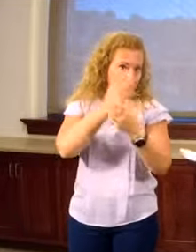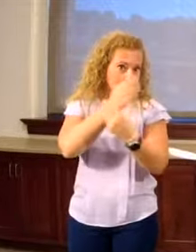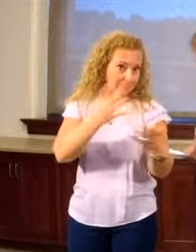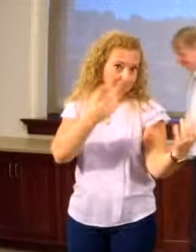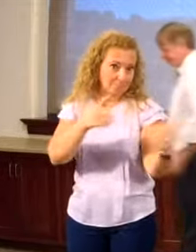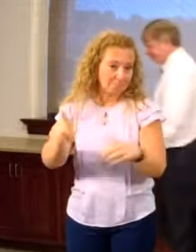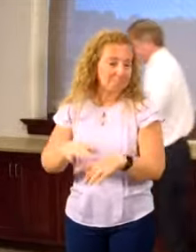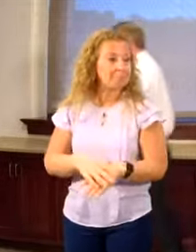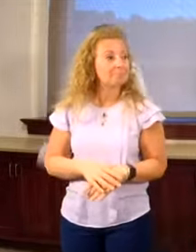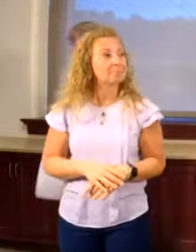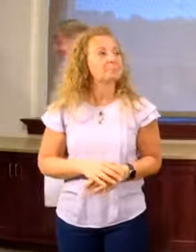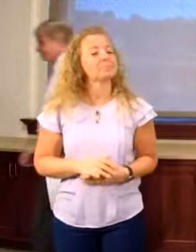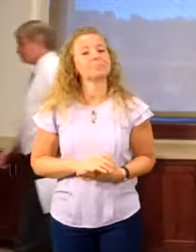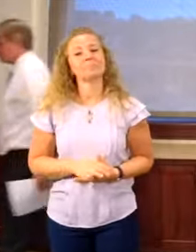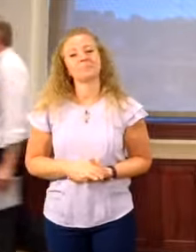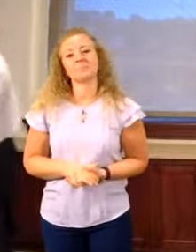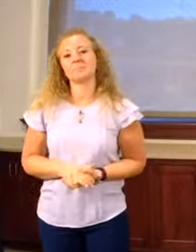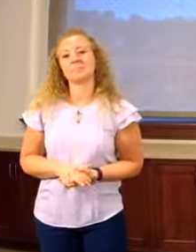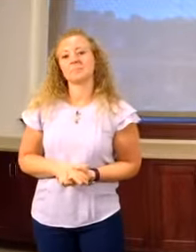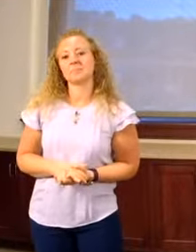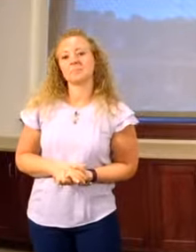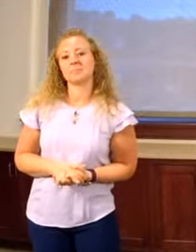Bogan.